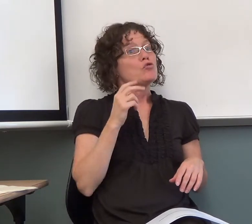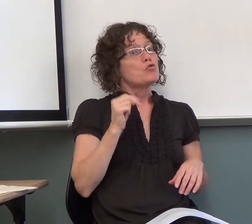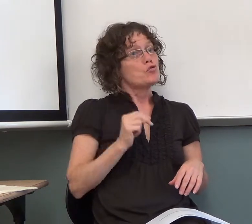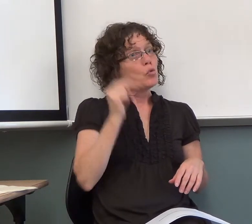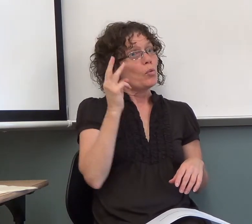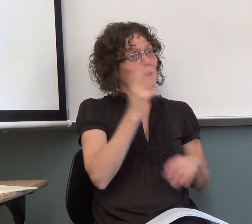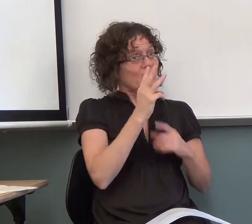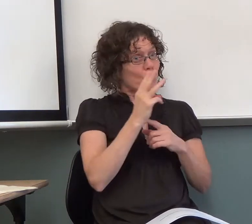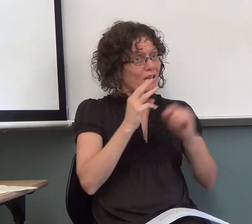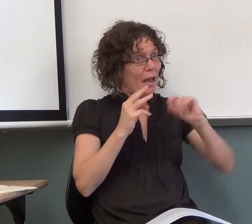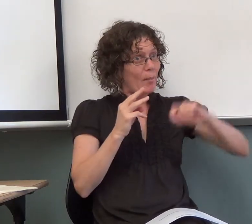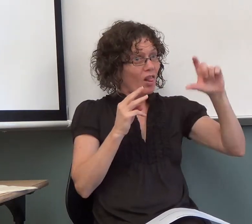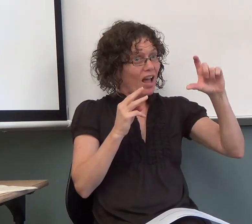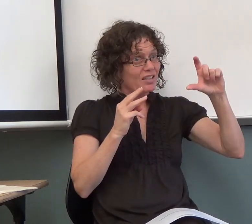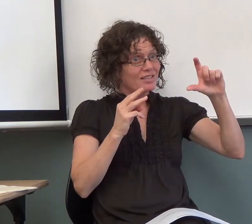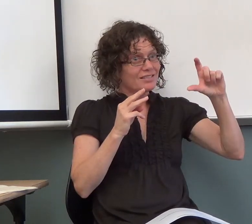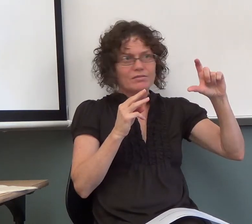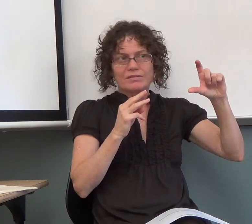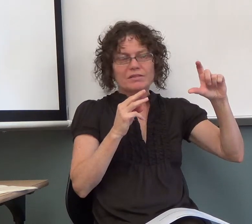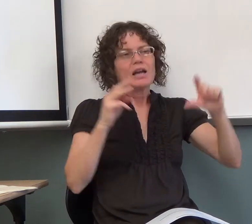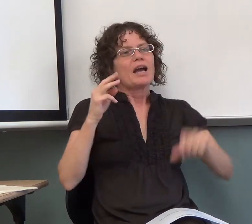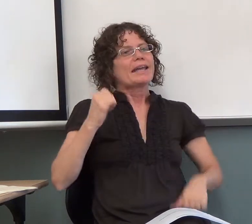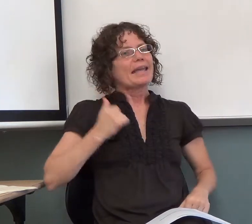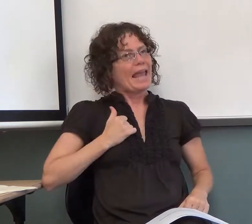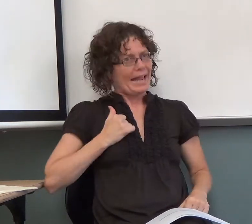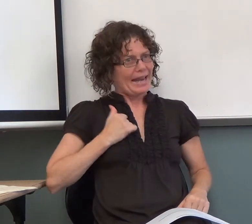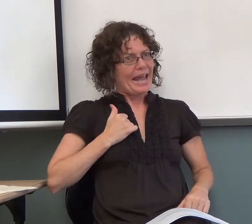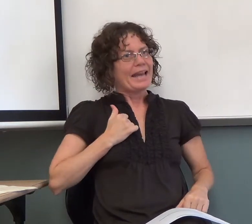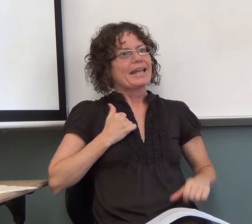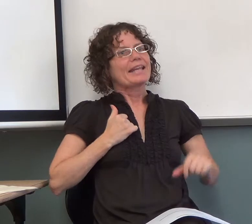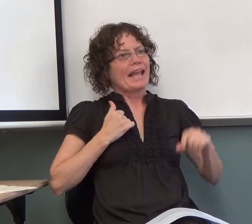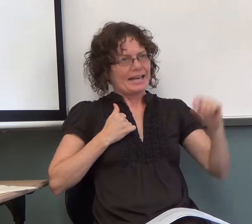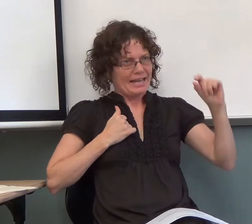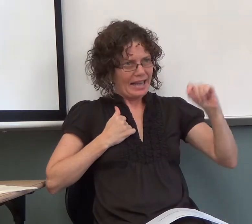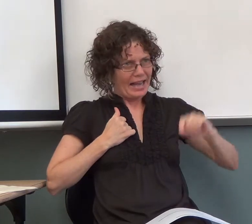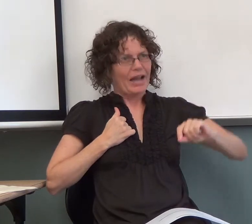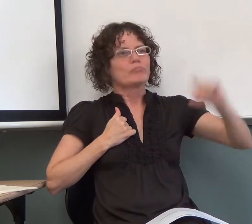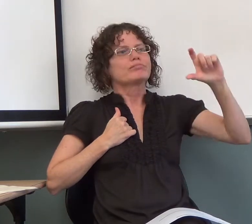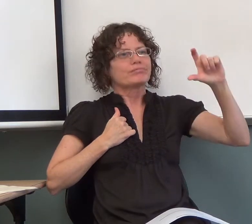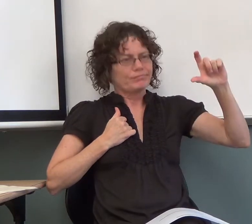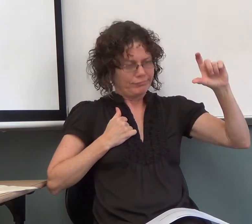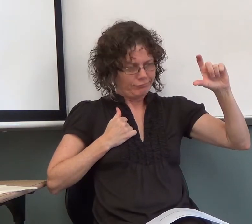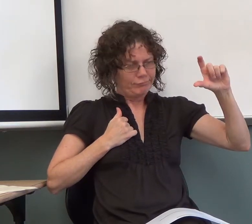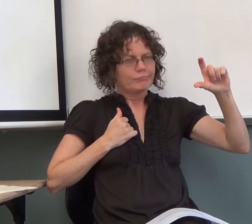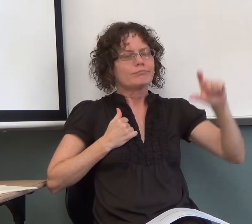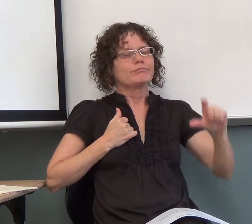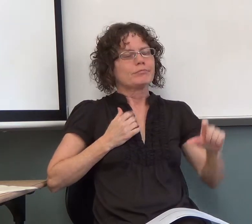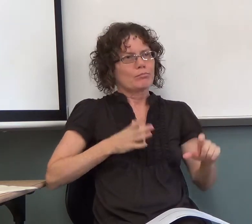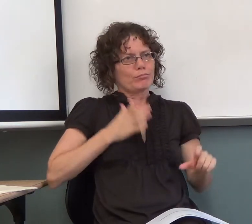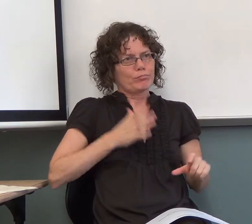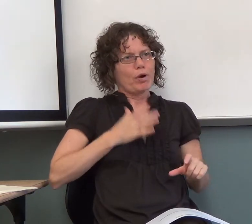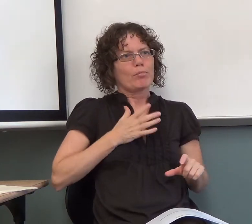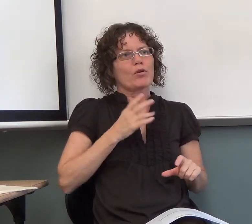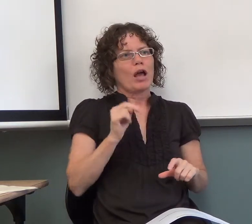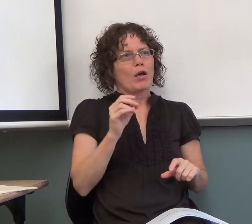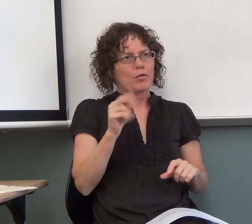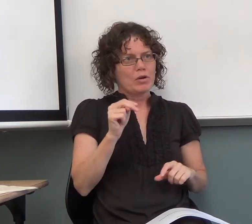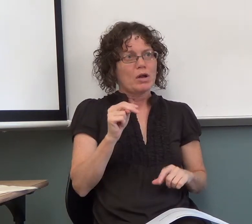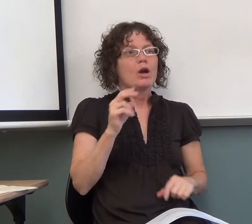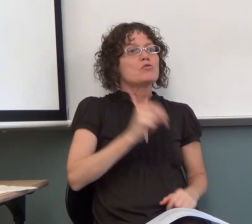capitalized? No. But Canada is, right? Canada. Okay. Canada. There we go. All right. Because northwestern,